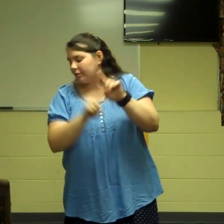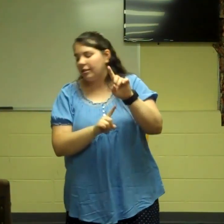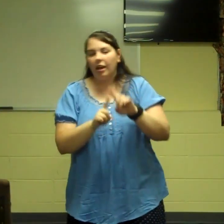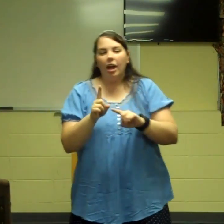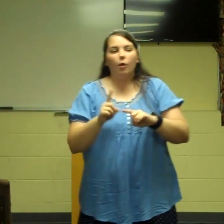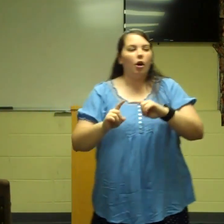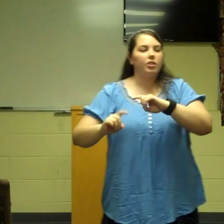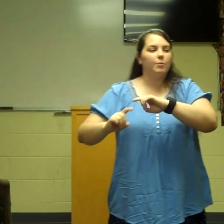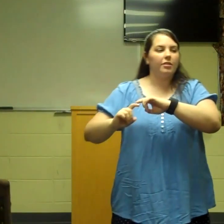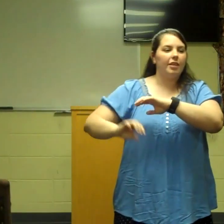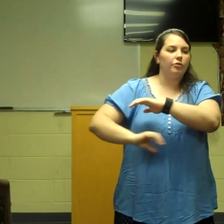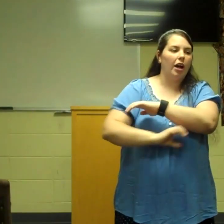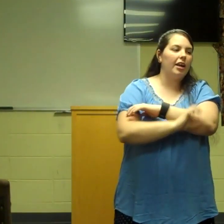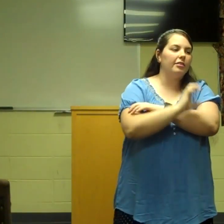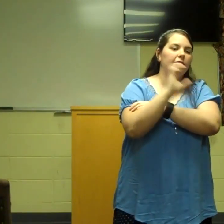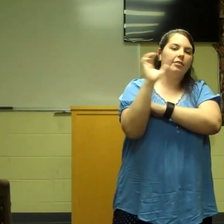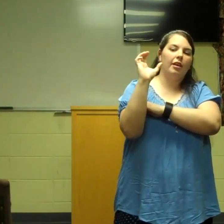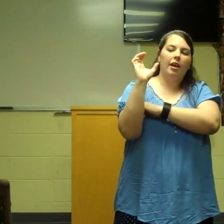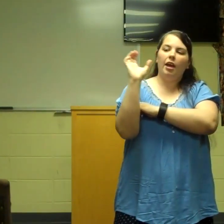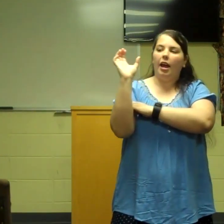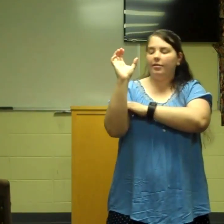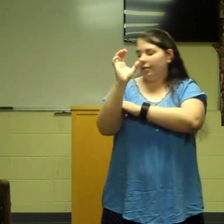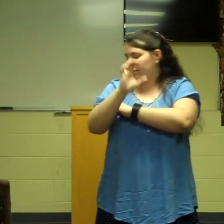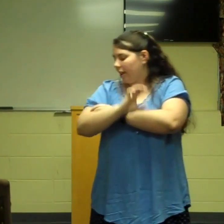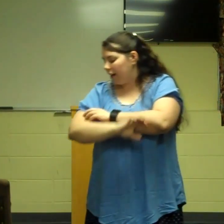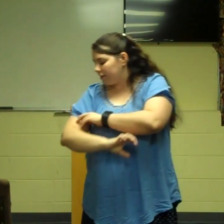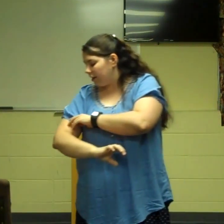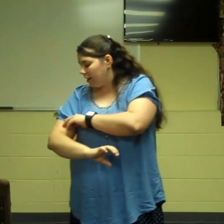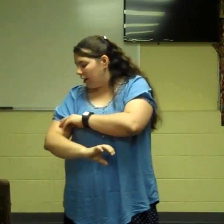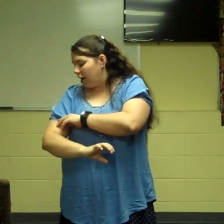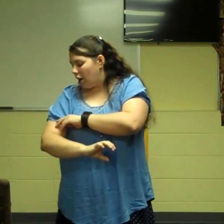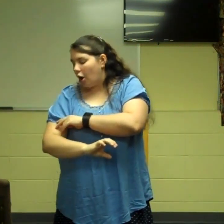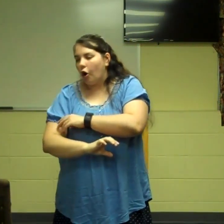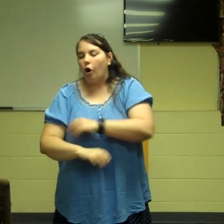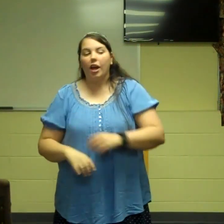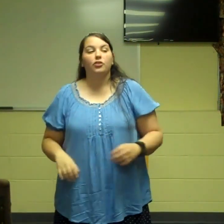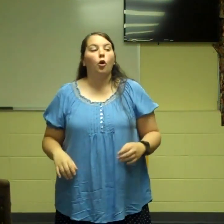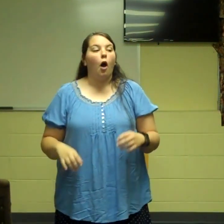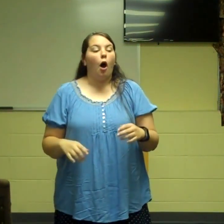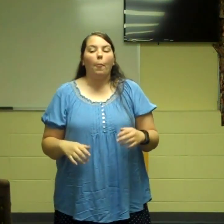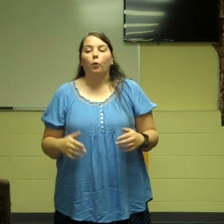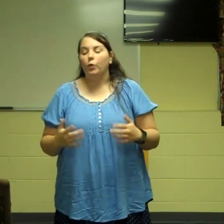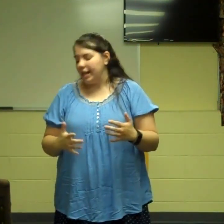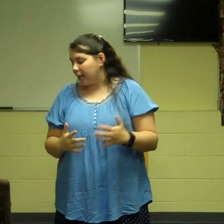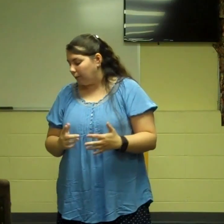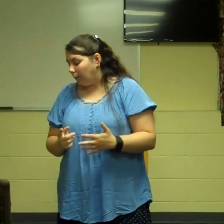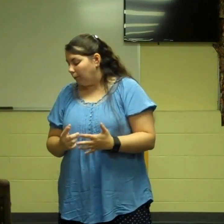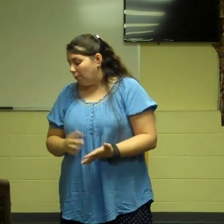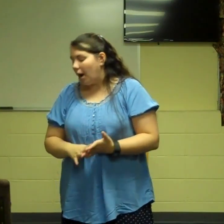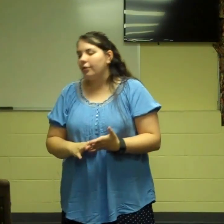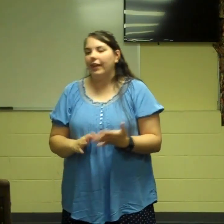stars. We already talked about sunrise and sunset. Okay, so week, month, and